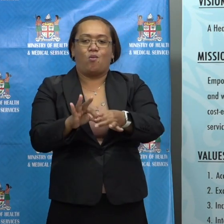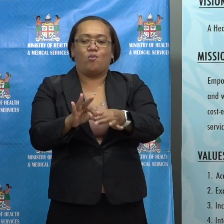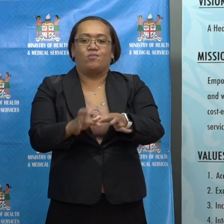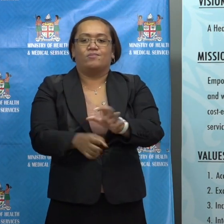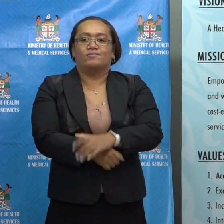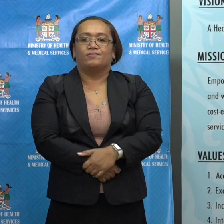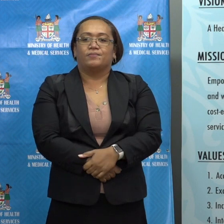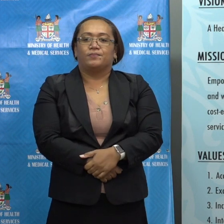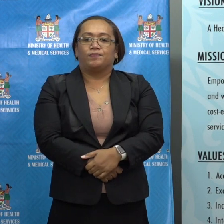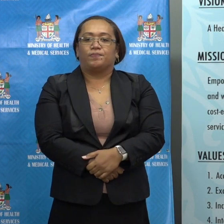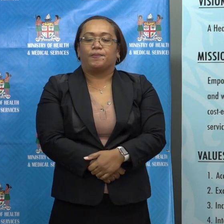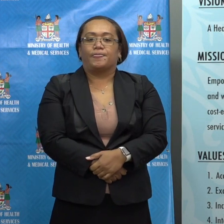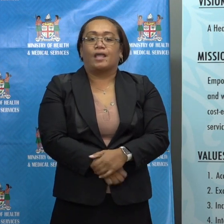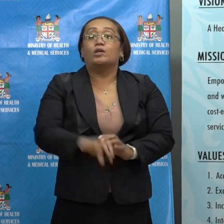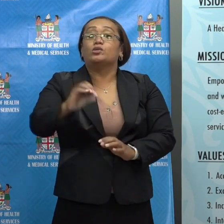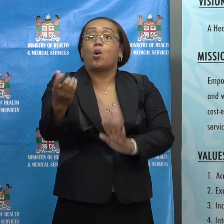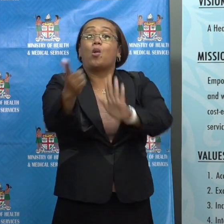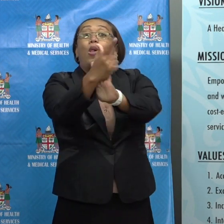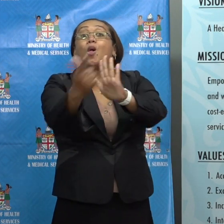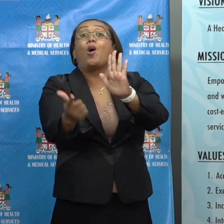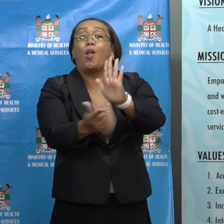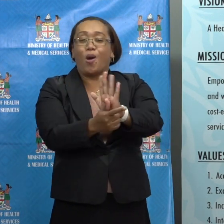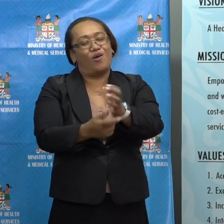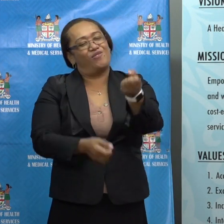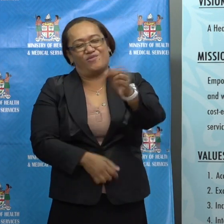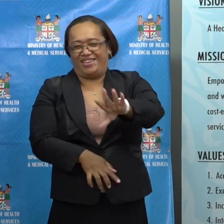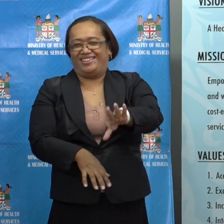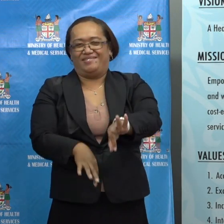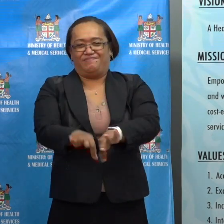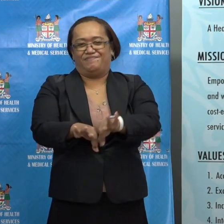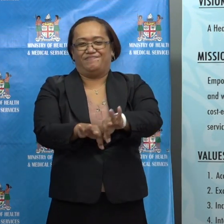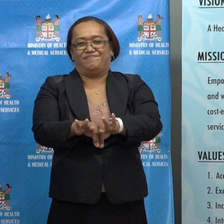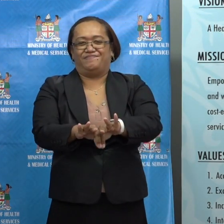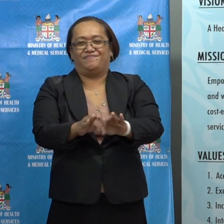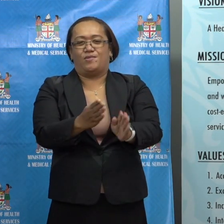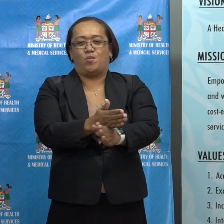response or the legal response is already been well legislated.